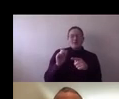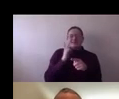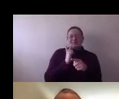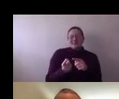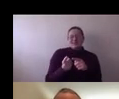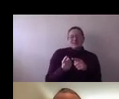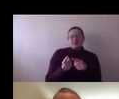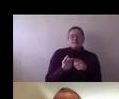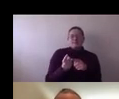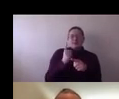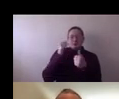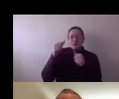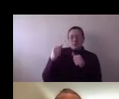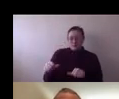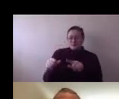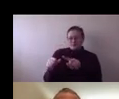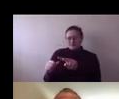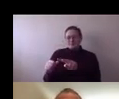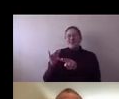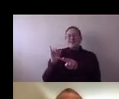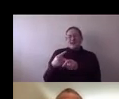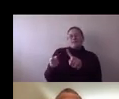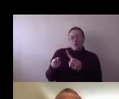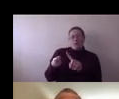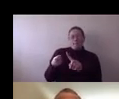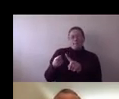used on our poster was from